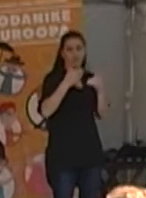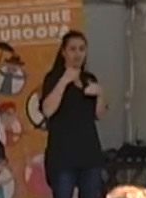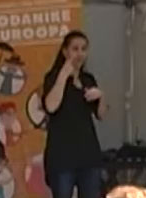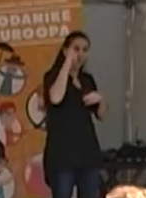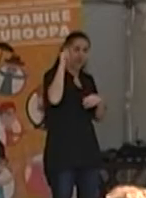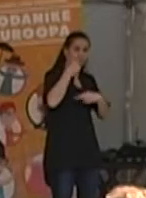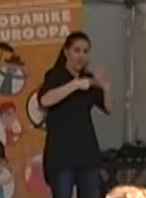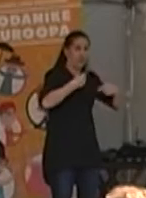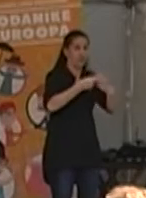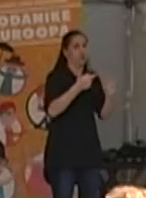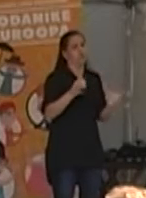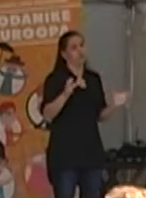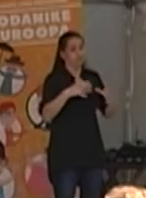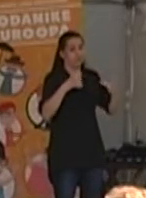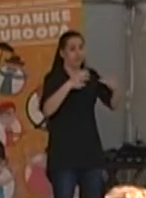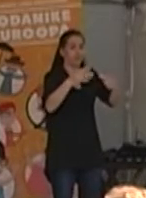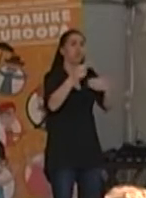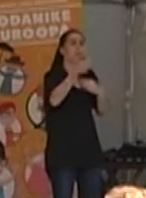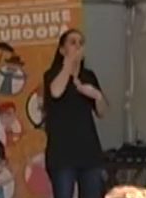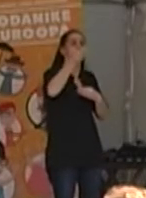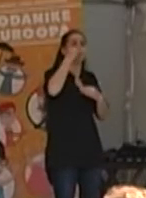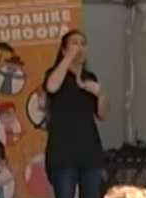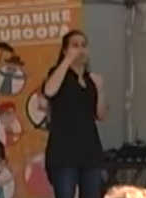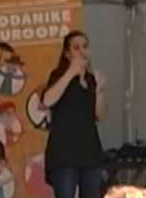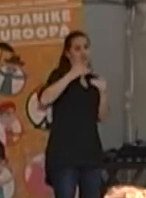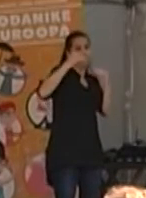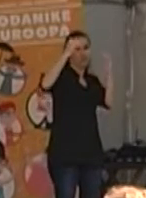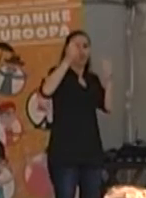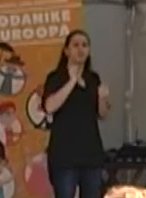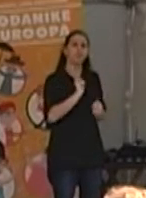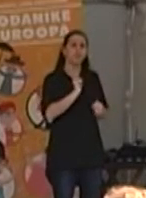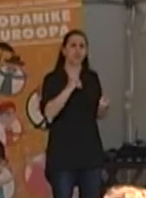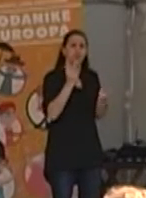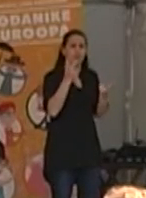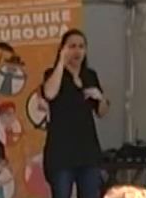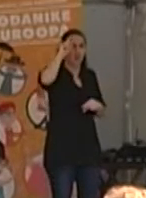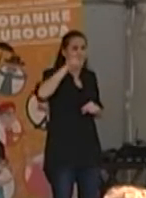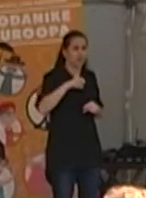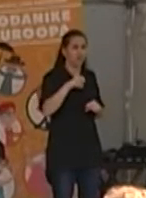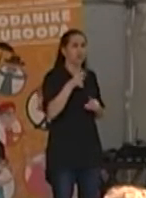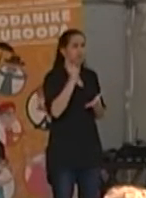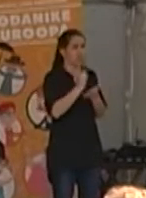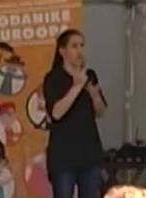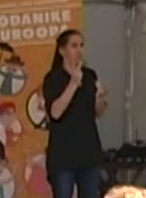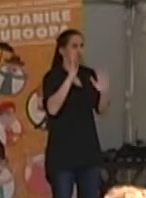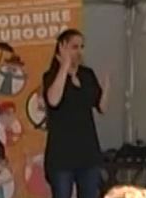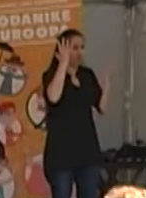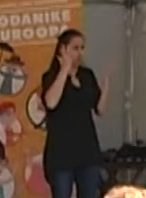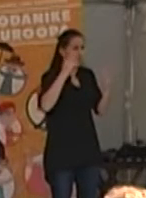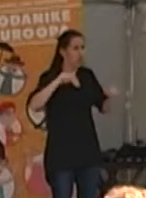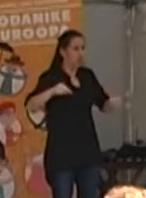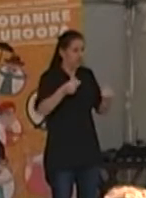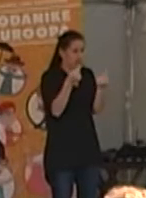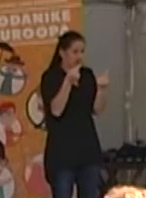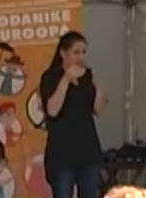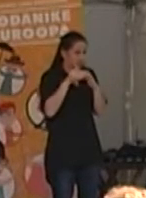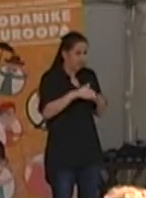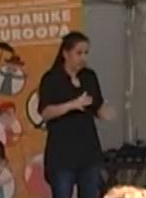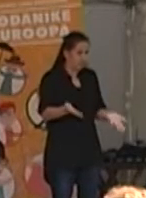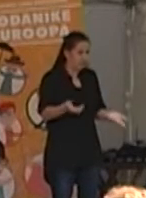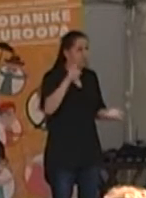should we accept that this is going, this must happen because of development? I think we should think of development